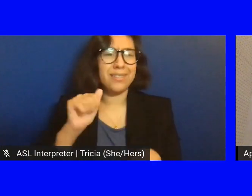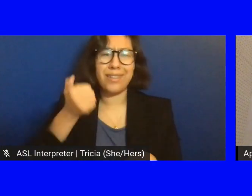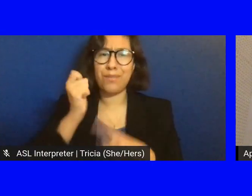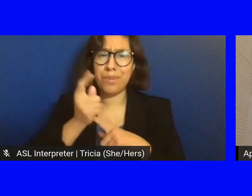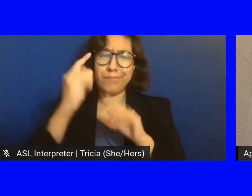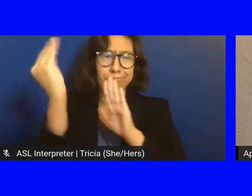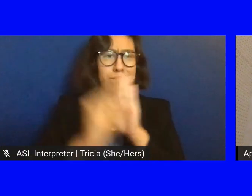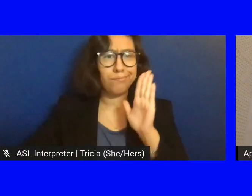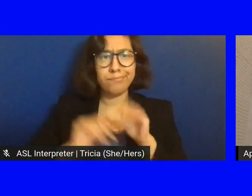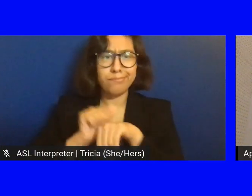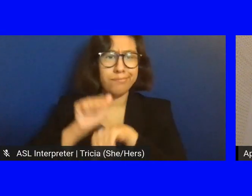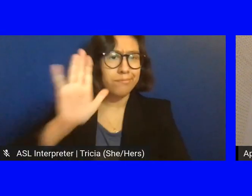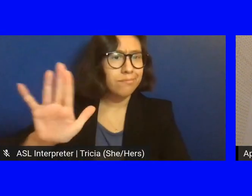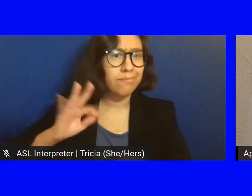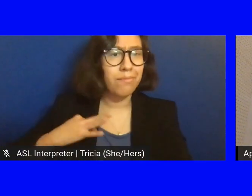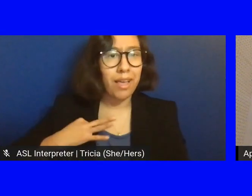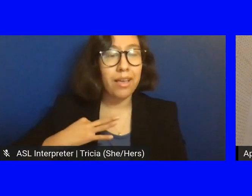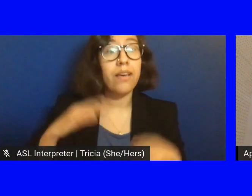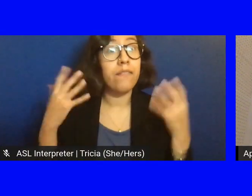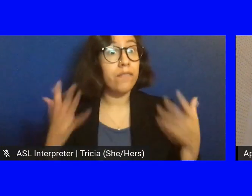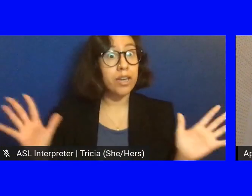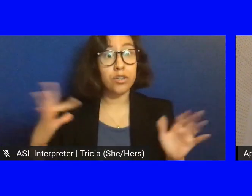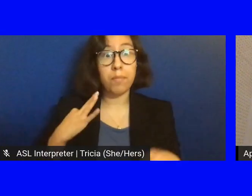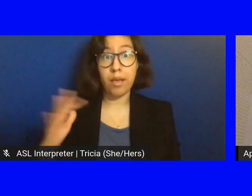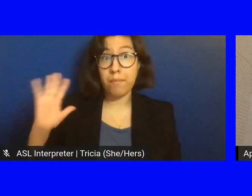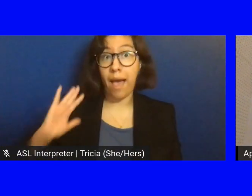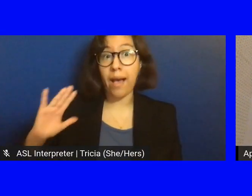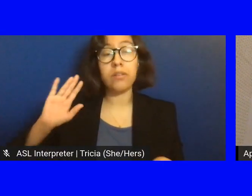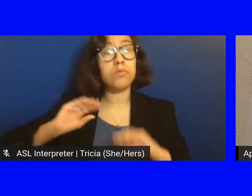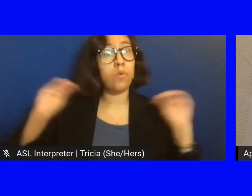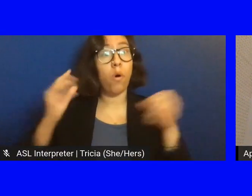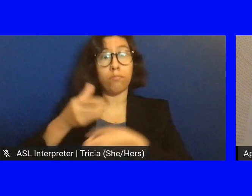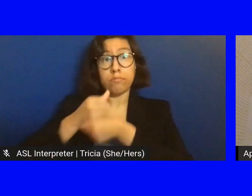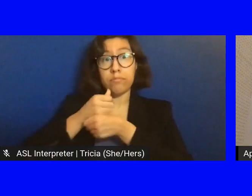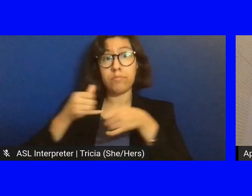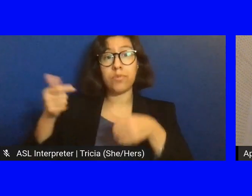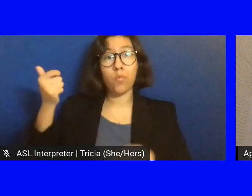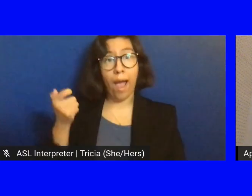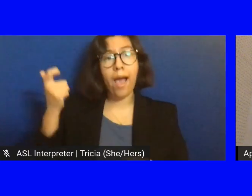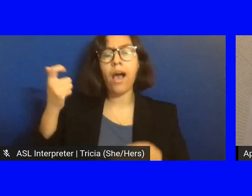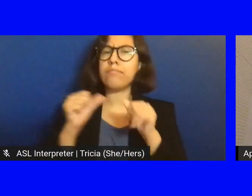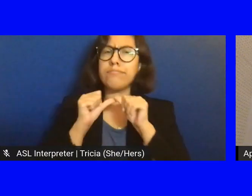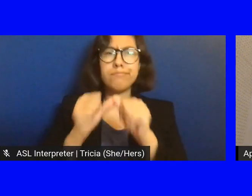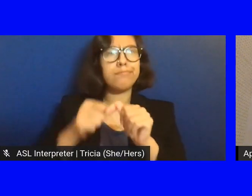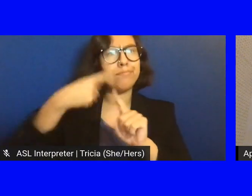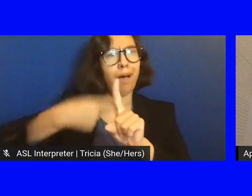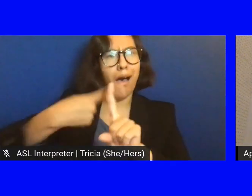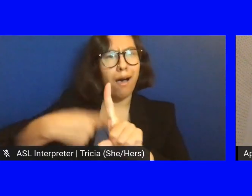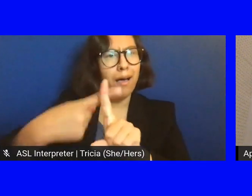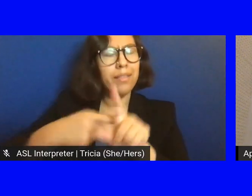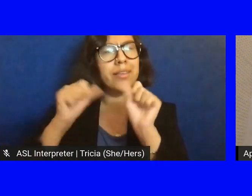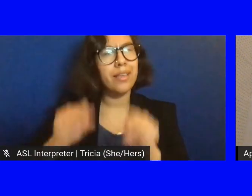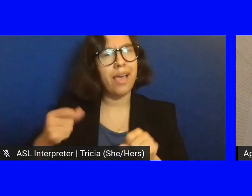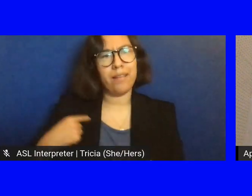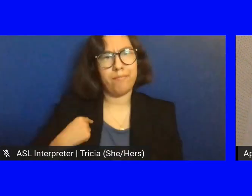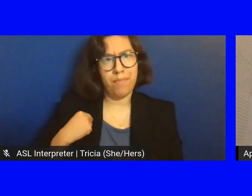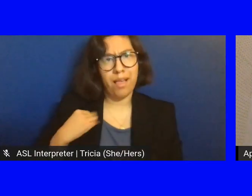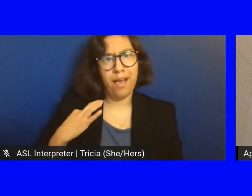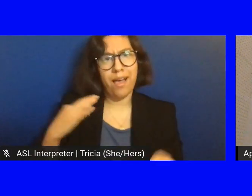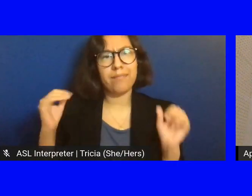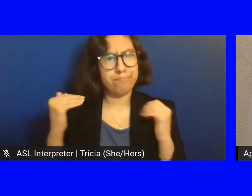minutes. If you've applied in the past and haven't received a grant, you can continue to apply each month, so please do apply